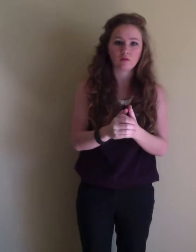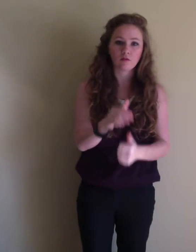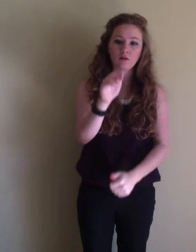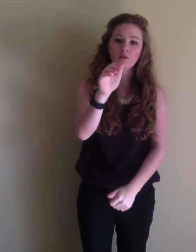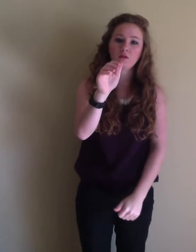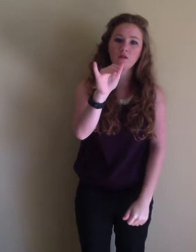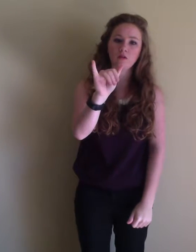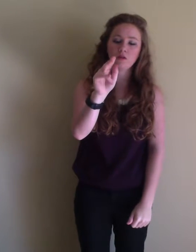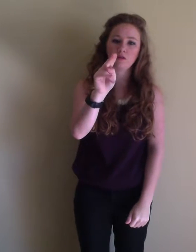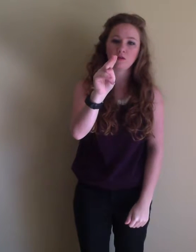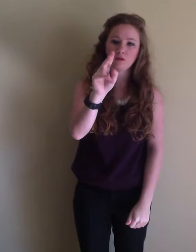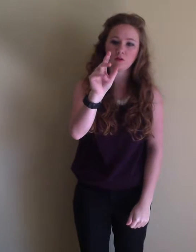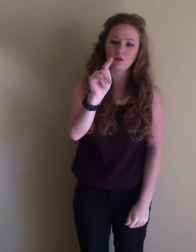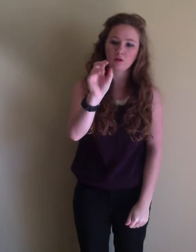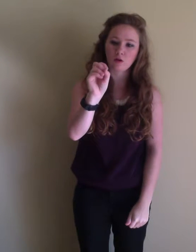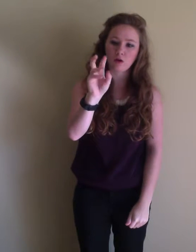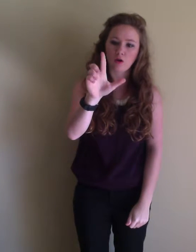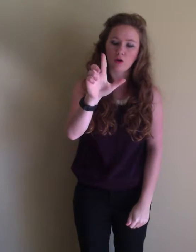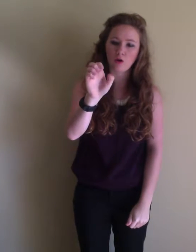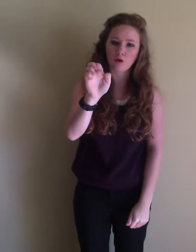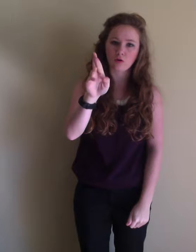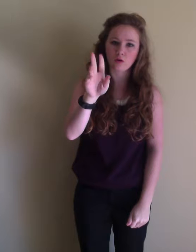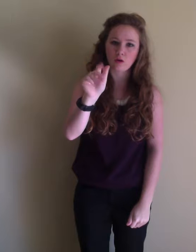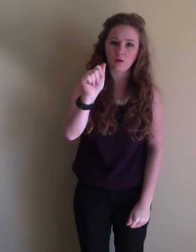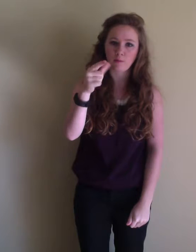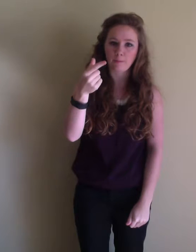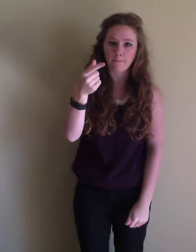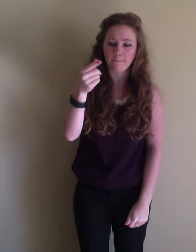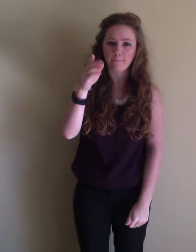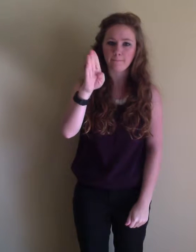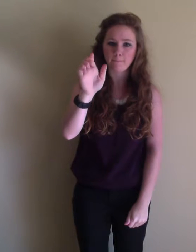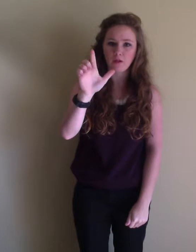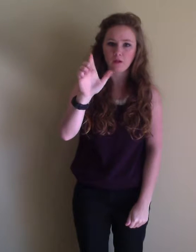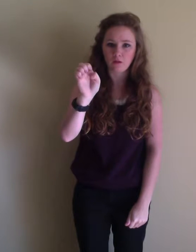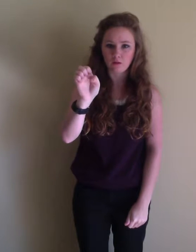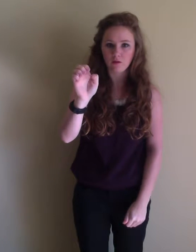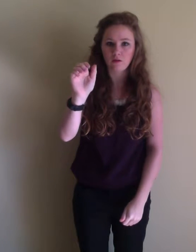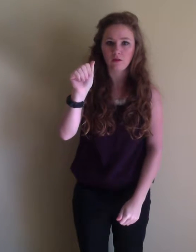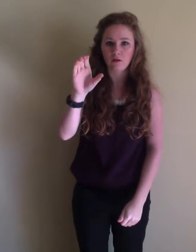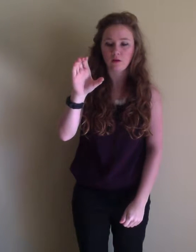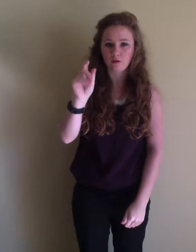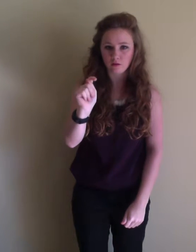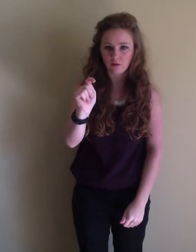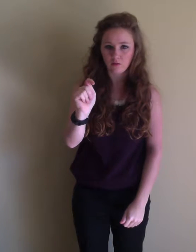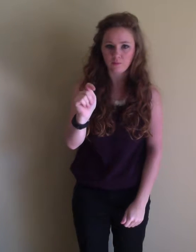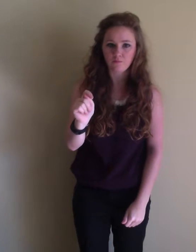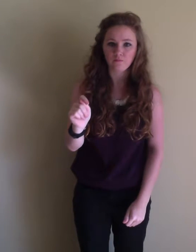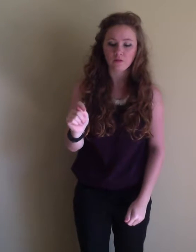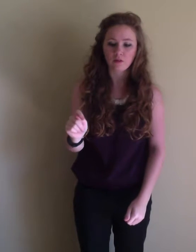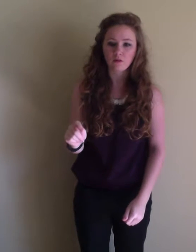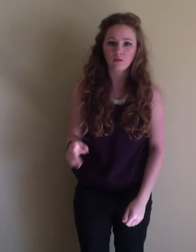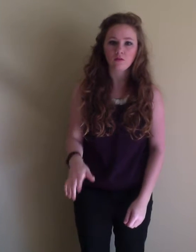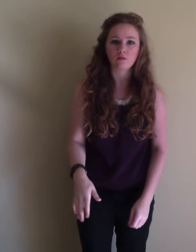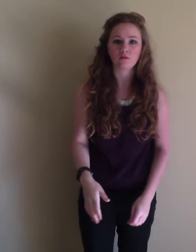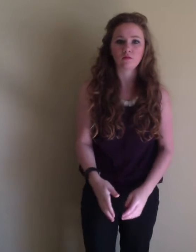They shut down Boston Harbor. Nothing in, nothing out. They make them pay for all the tea. They shut down the colonial assemblies and put them under